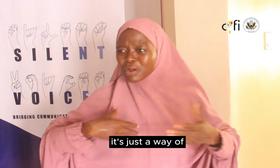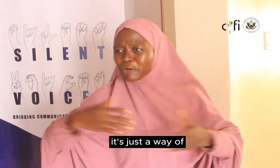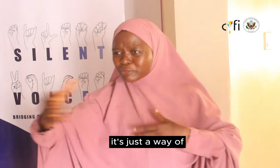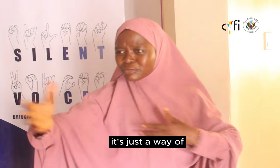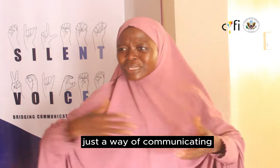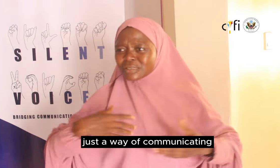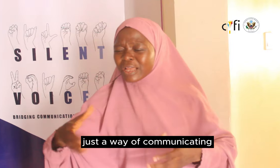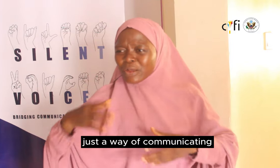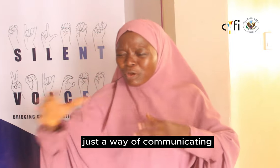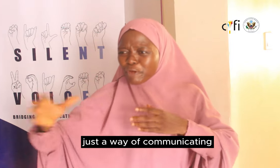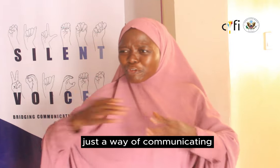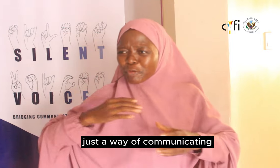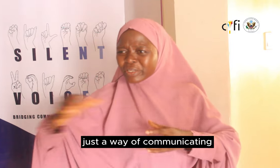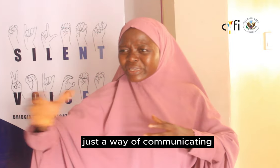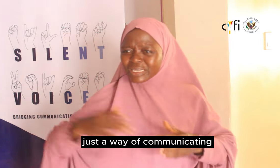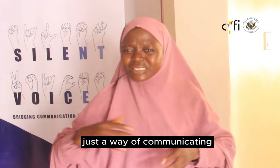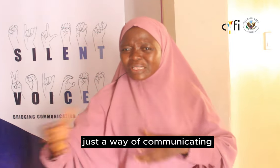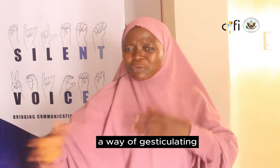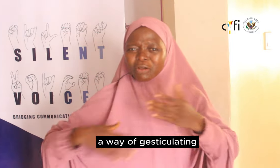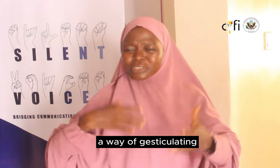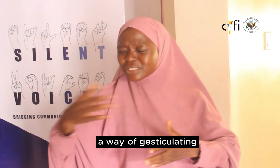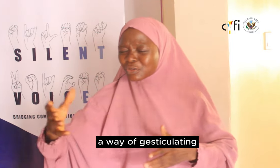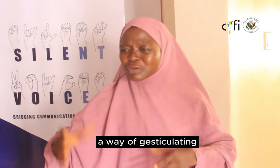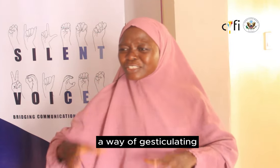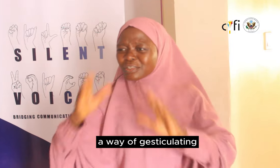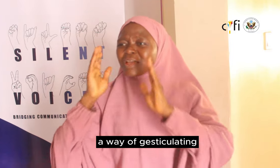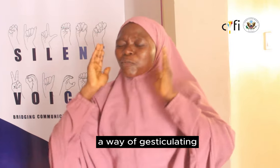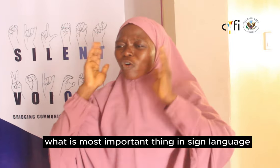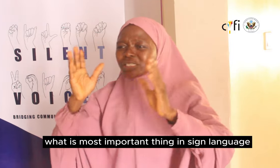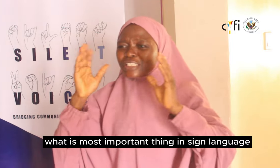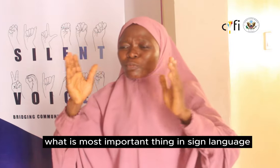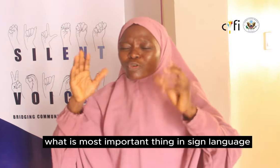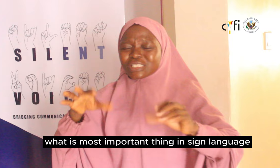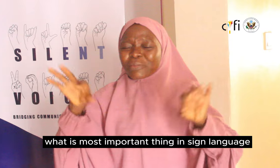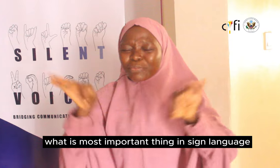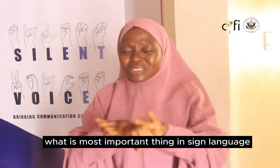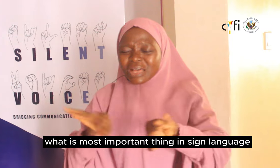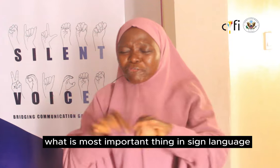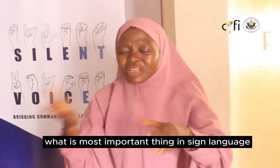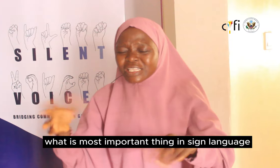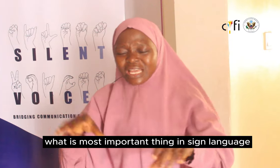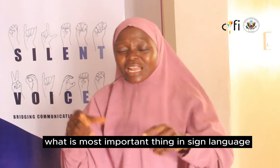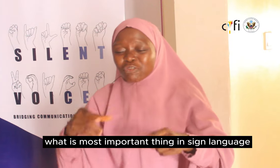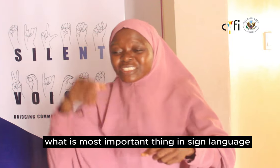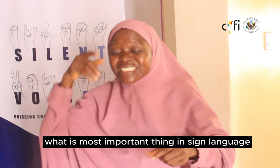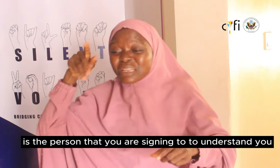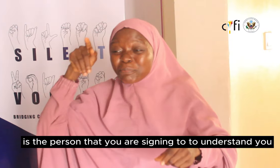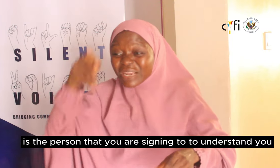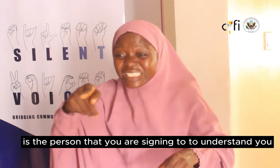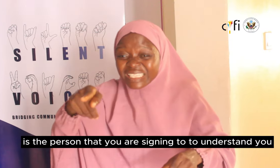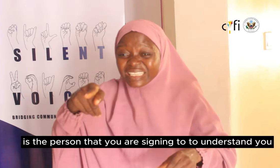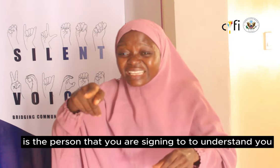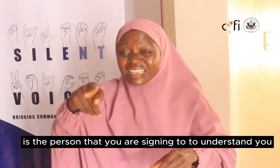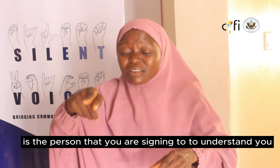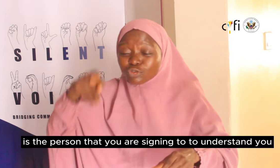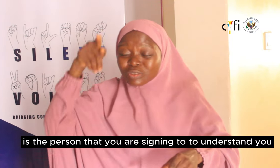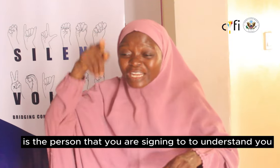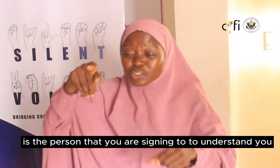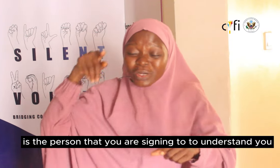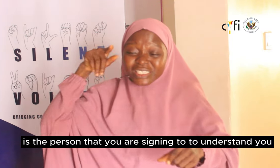of communicating, a way of gesticulating. What is most important thing in sign language is the person that you are